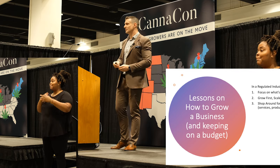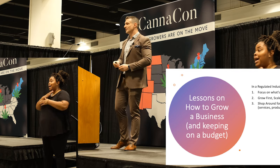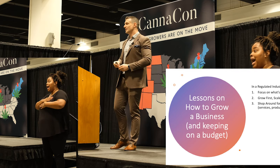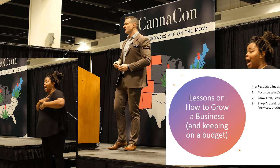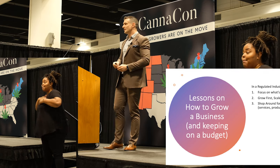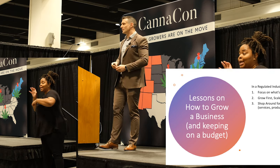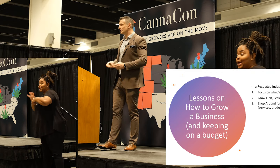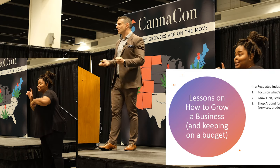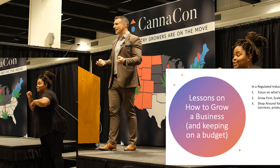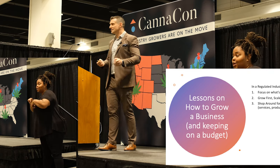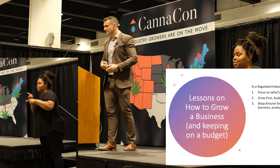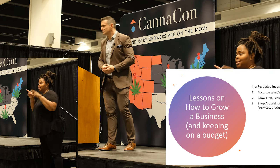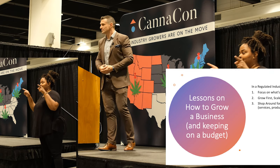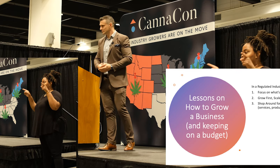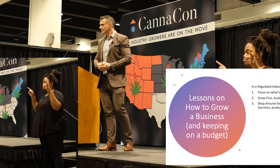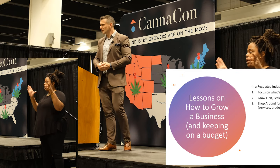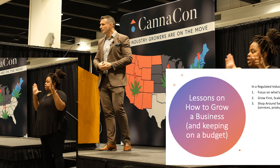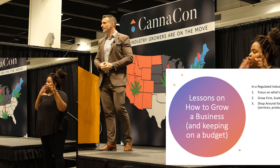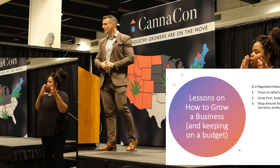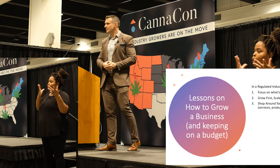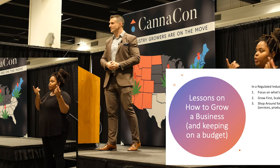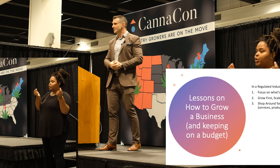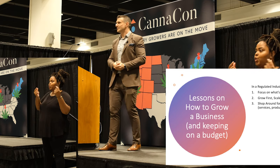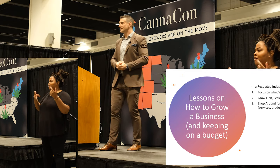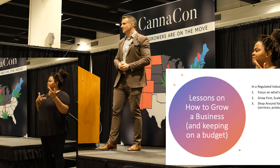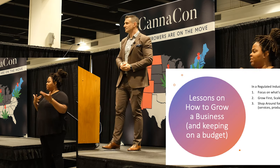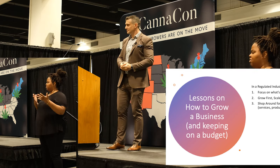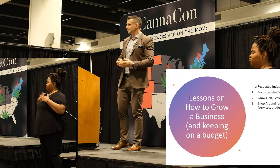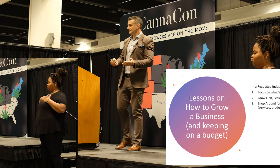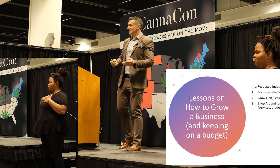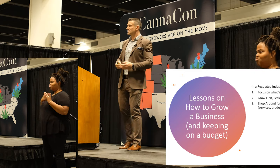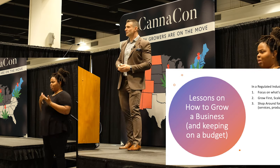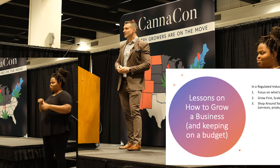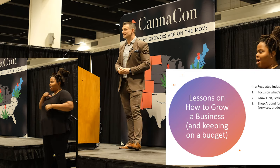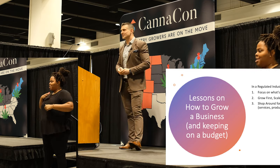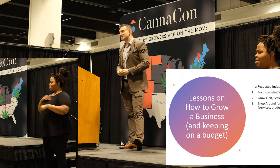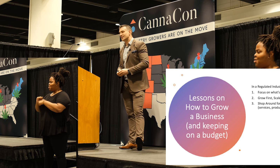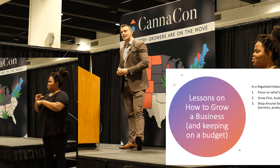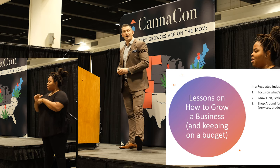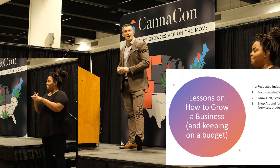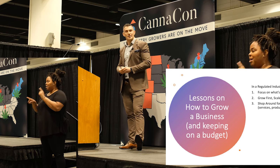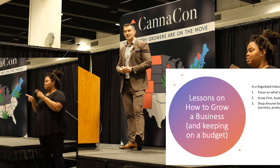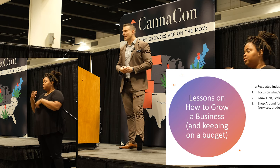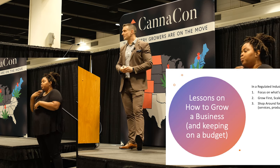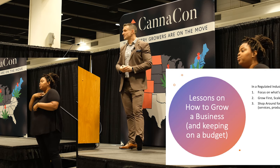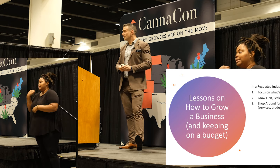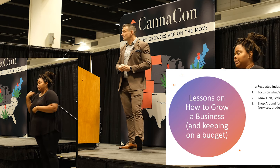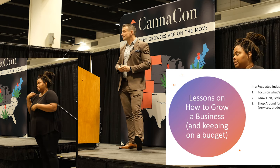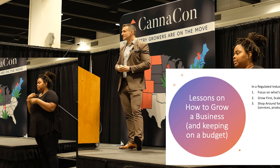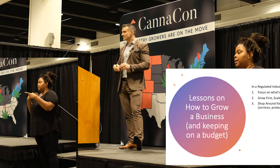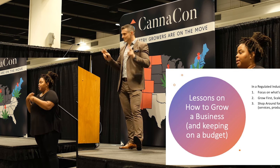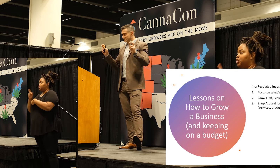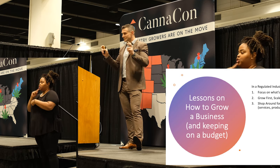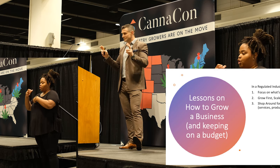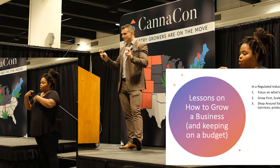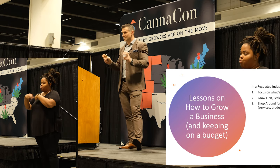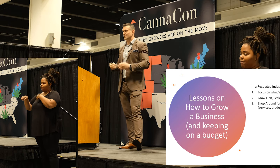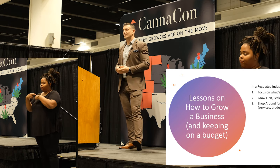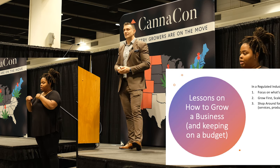consultants, who've, you know, read the regs and feel good about it. Comes with a risk. Cannabis lawyers.